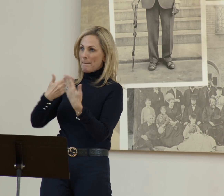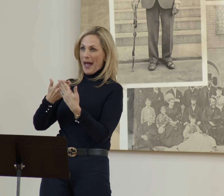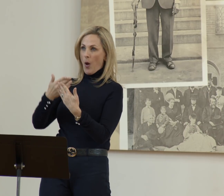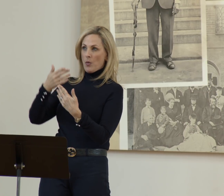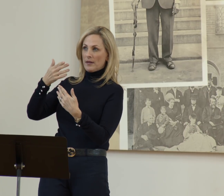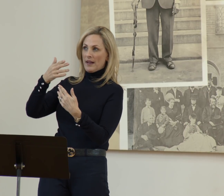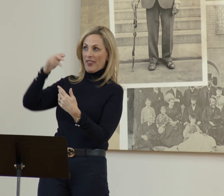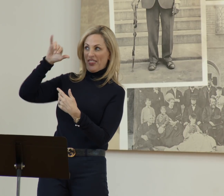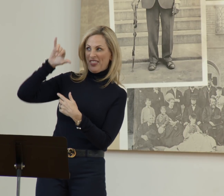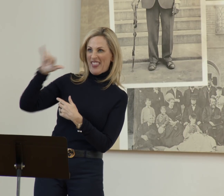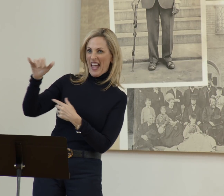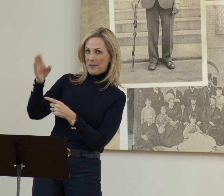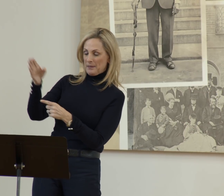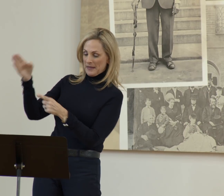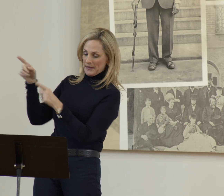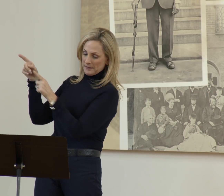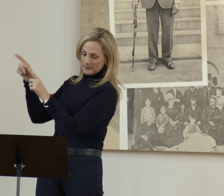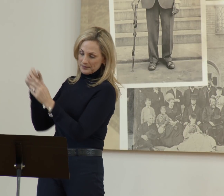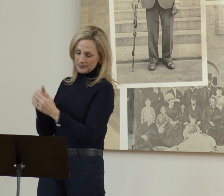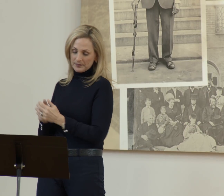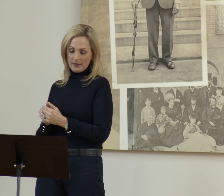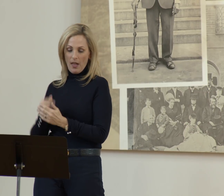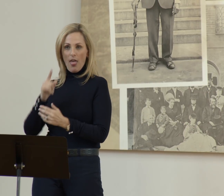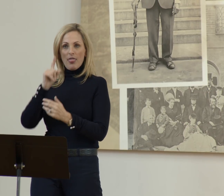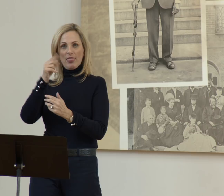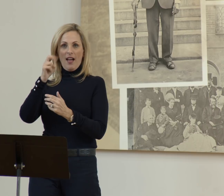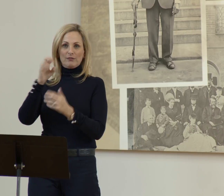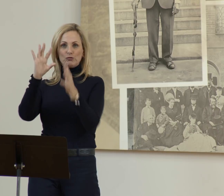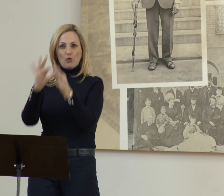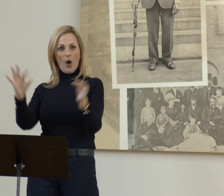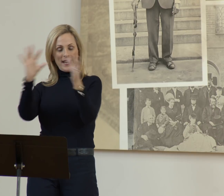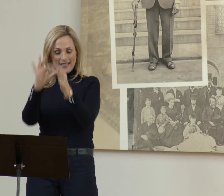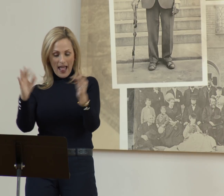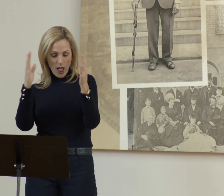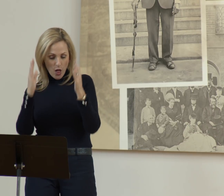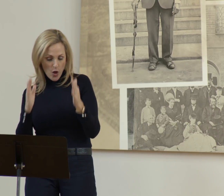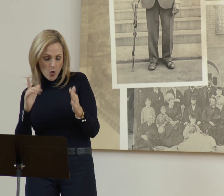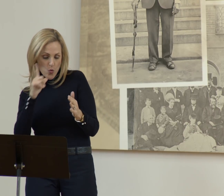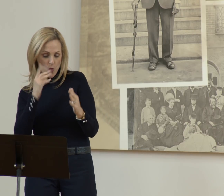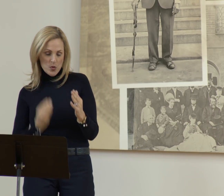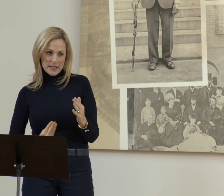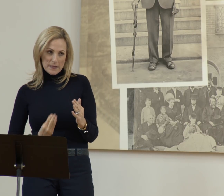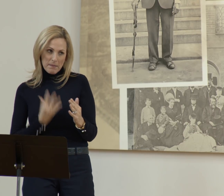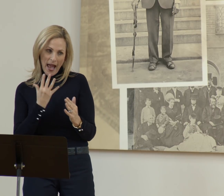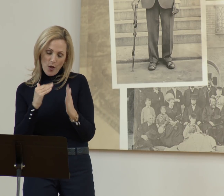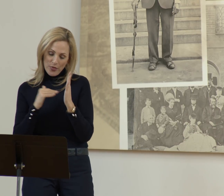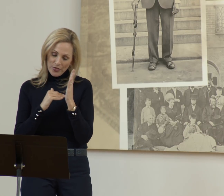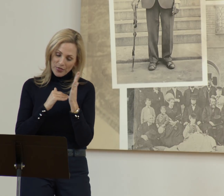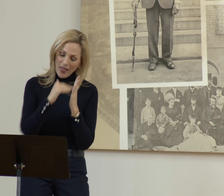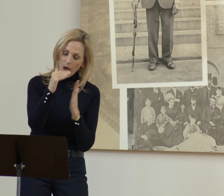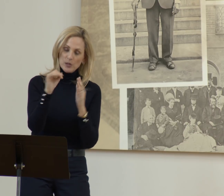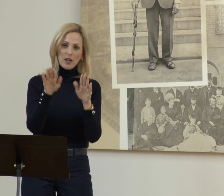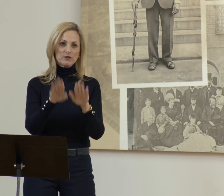Know that my words today are not about that Bernard Bragg, not about the storyteller